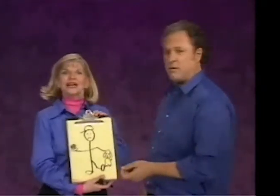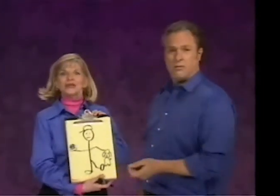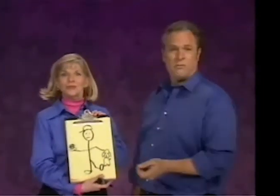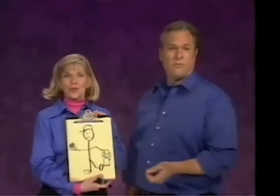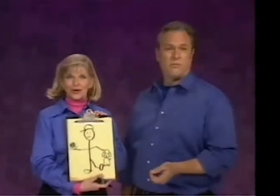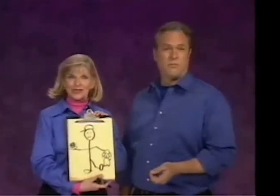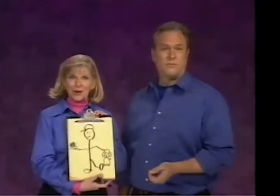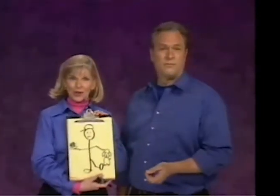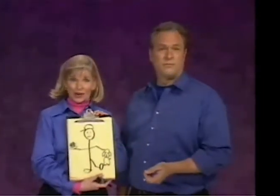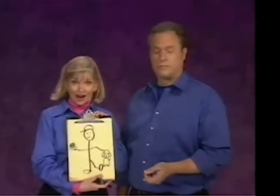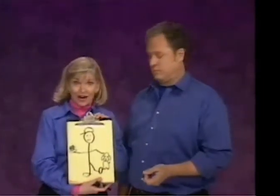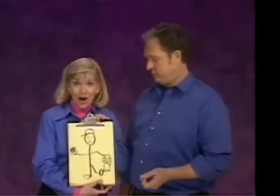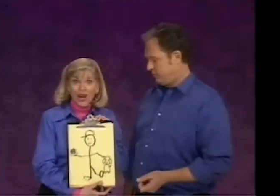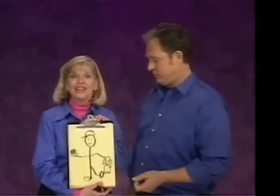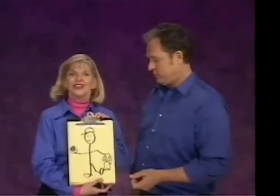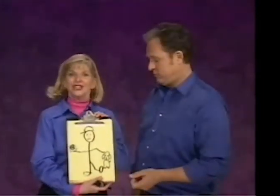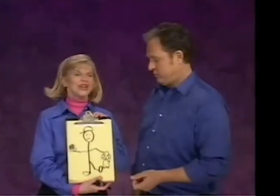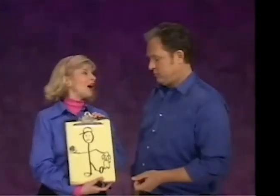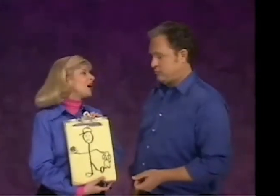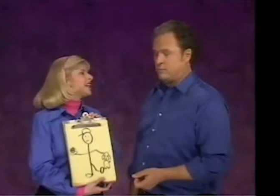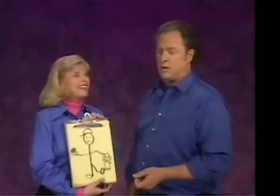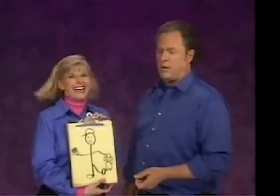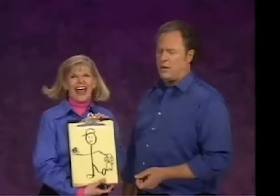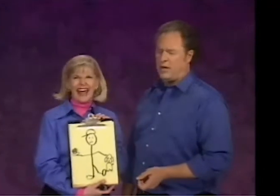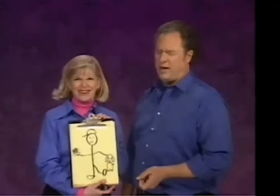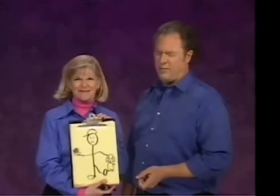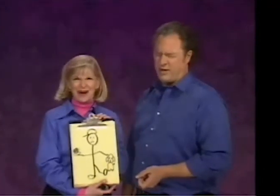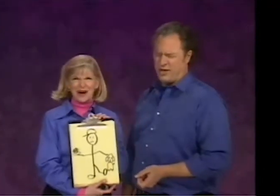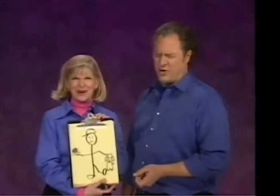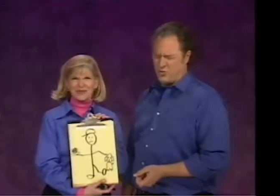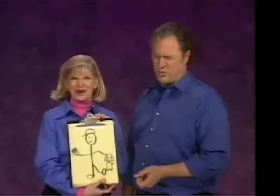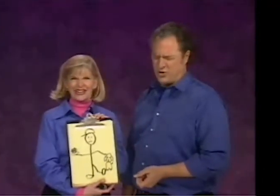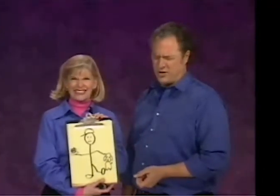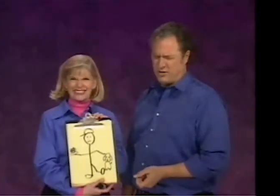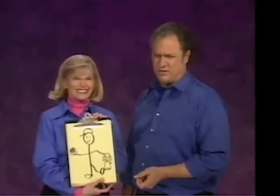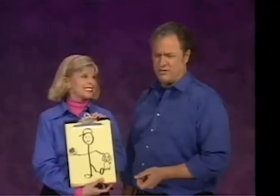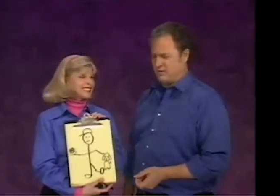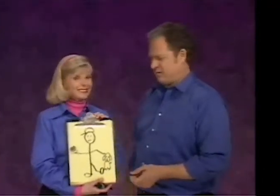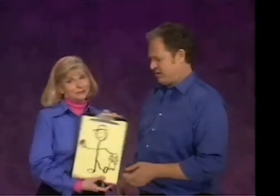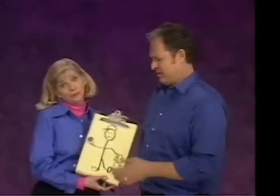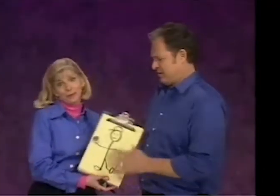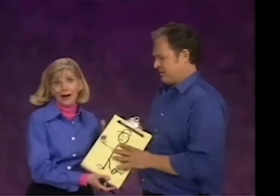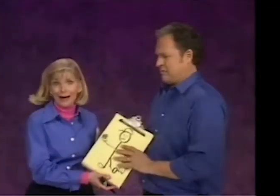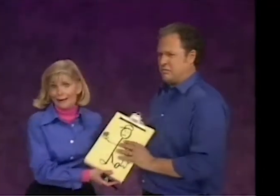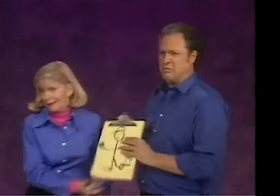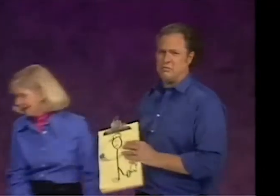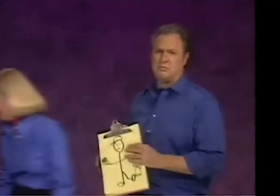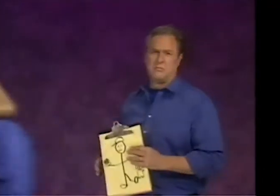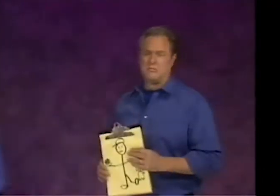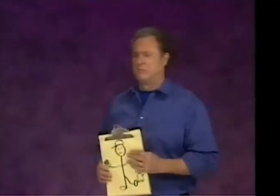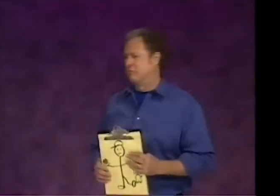The boy's homework. I call it the dog ate my homework. Bye.